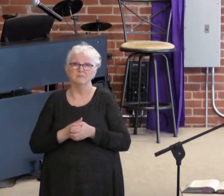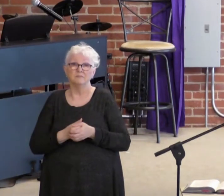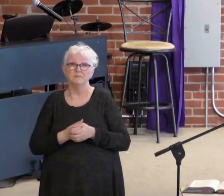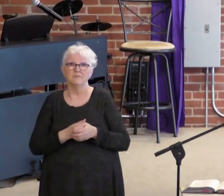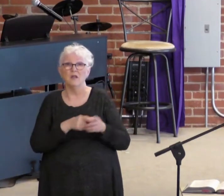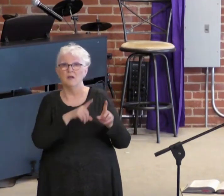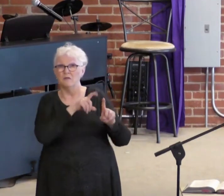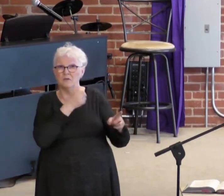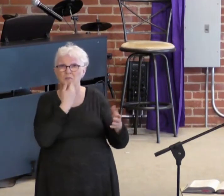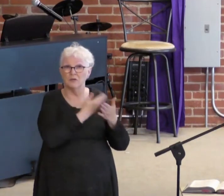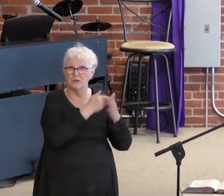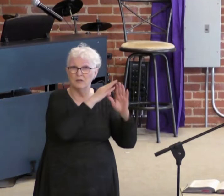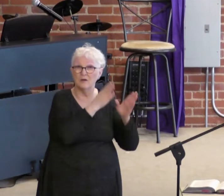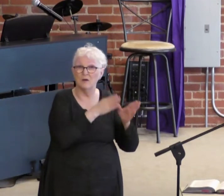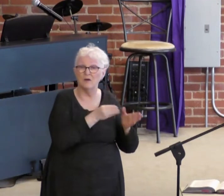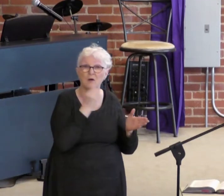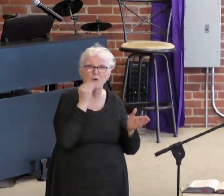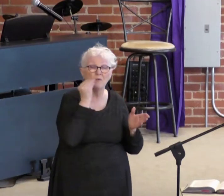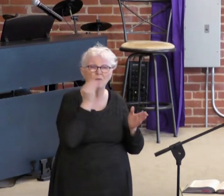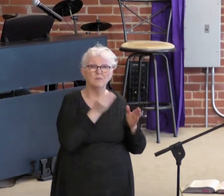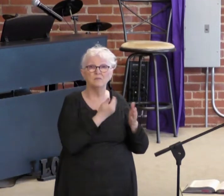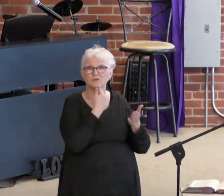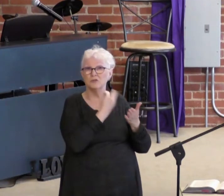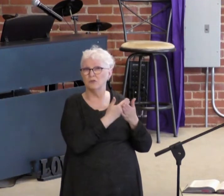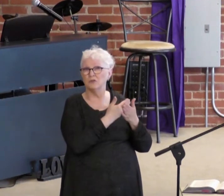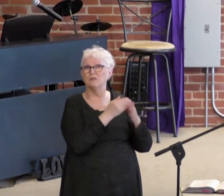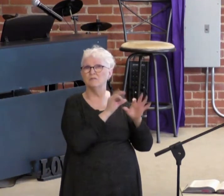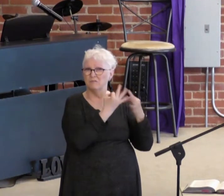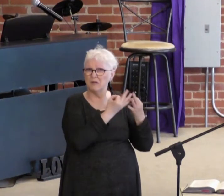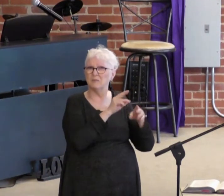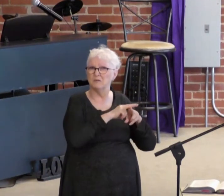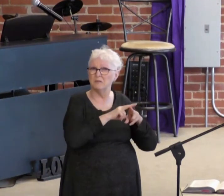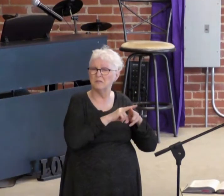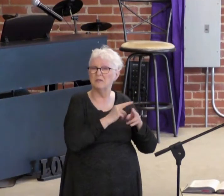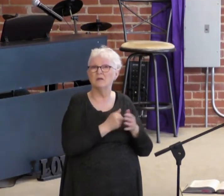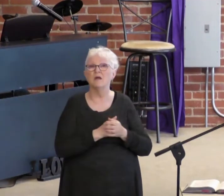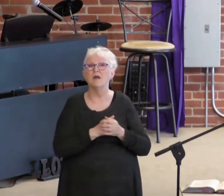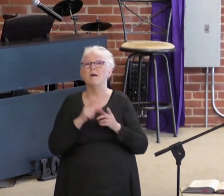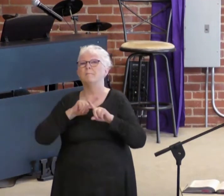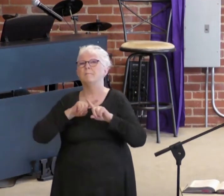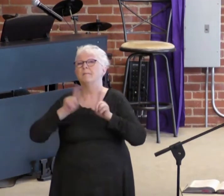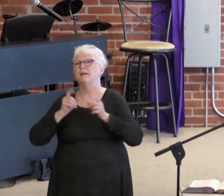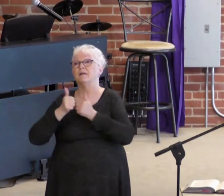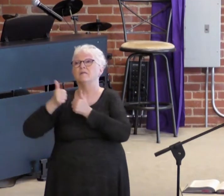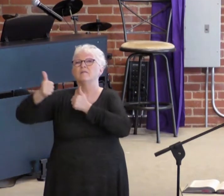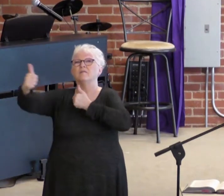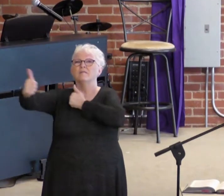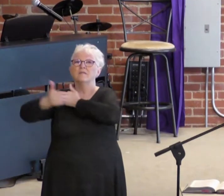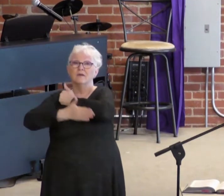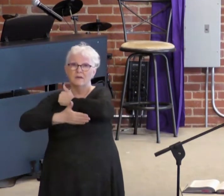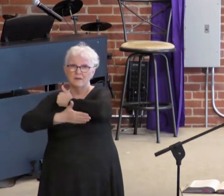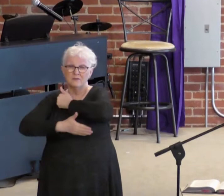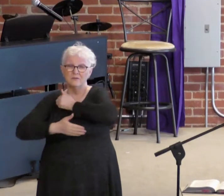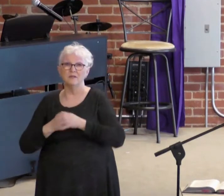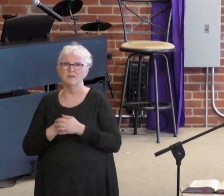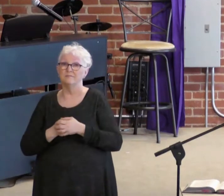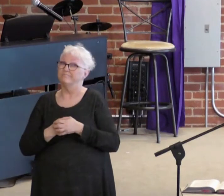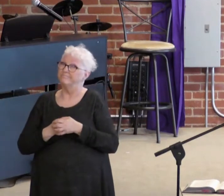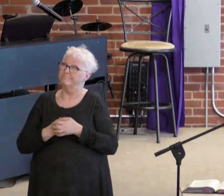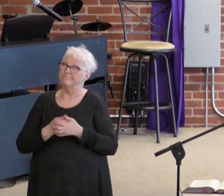good family reputation. But in the far country, it didn't take very long for him to be in